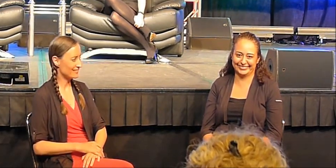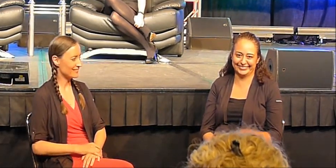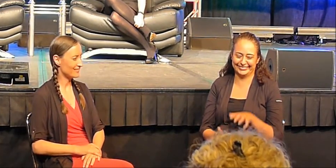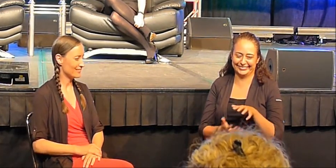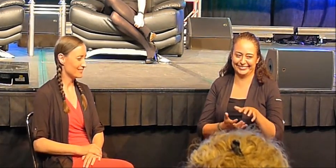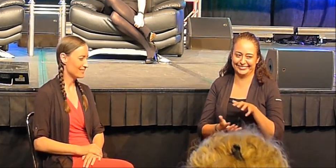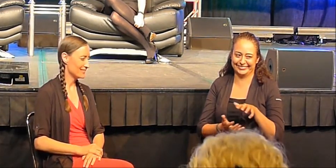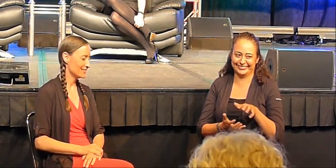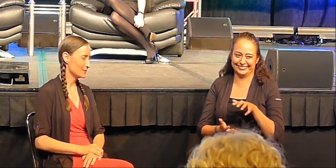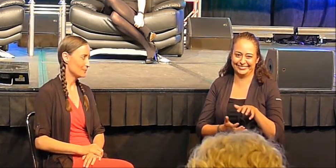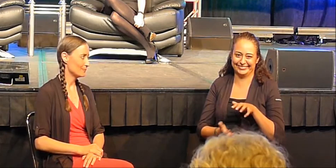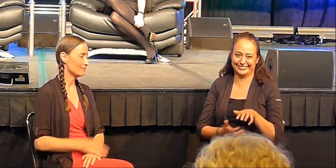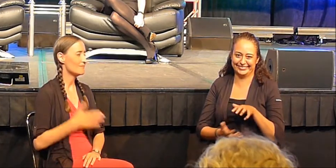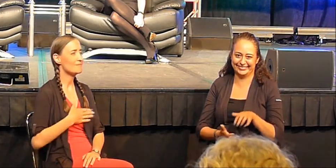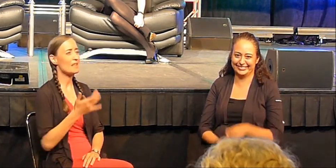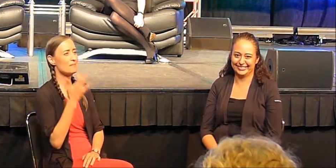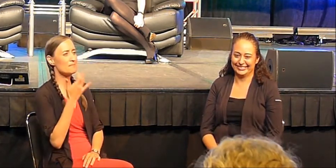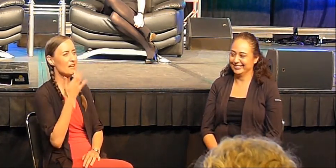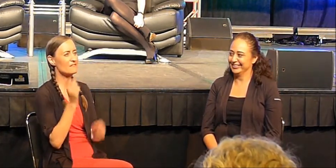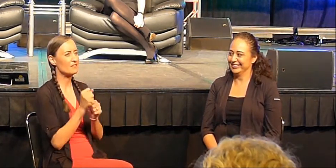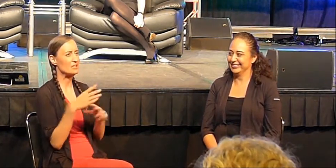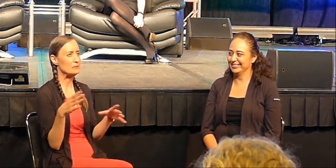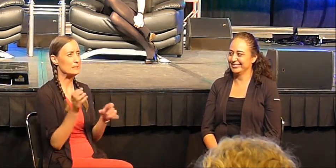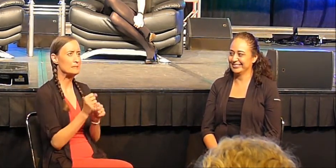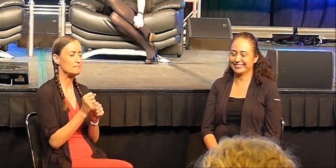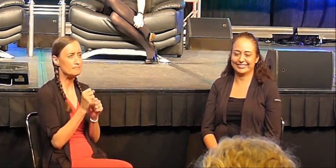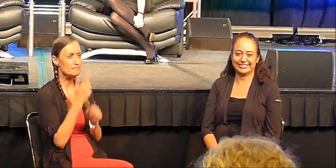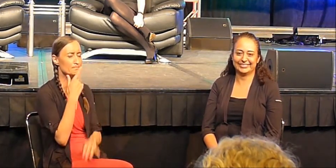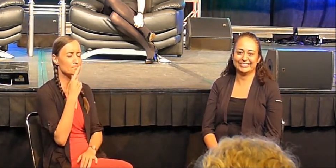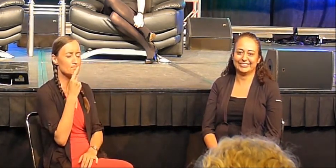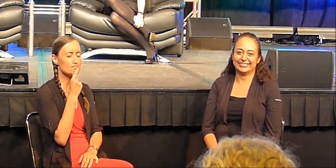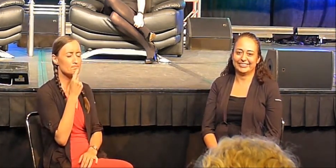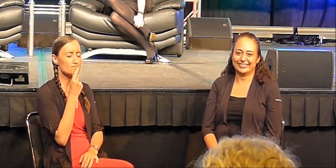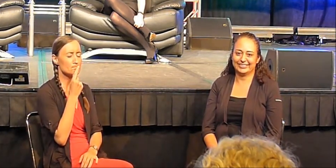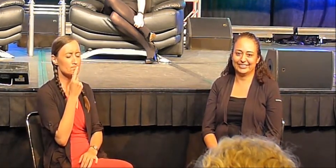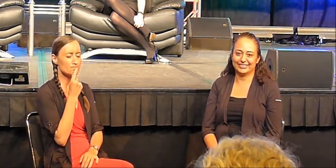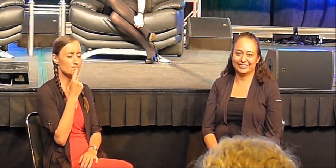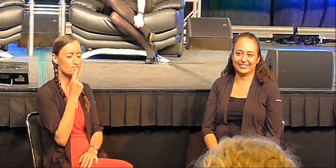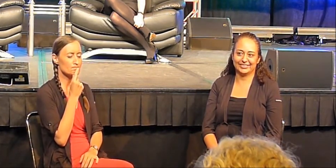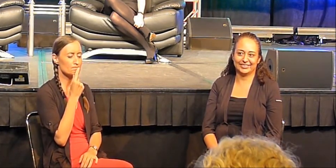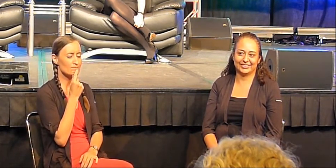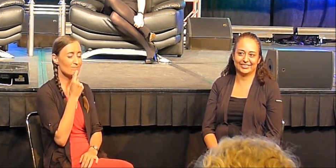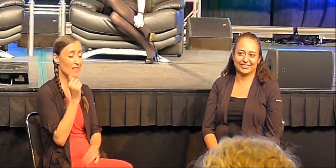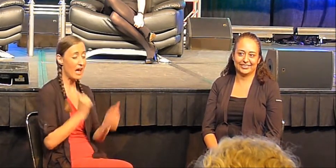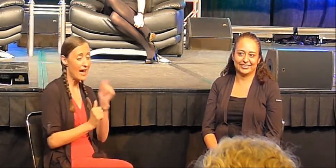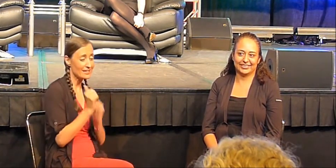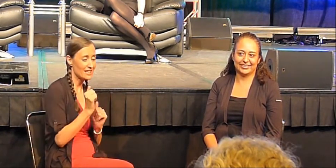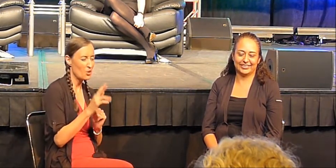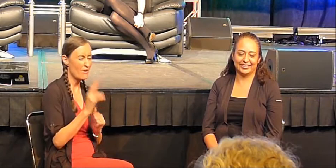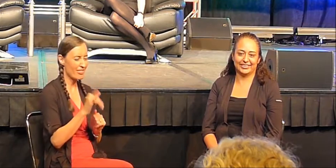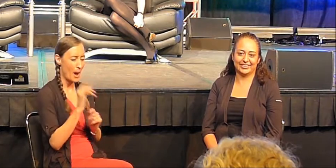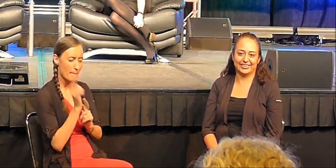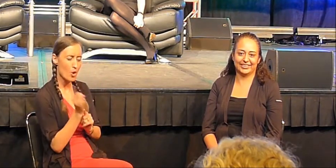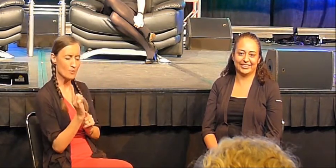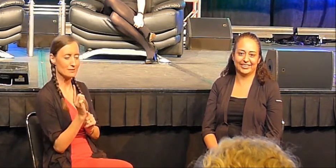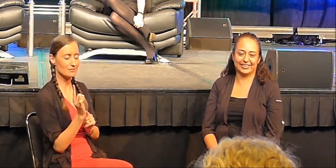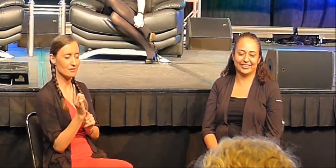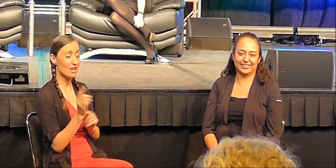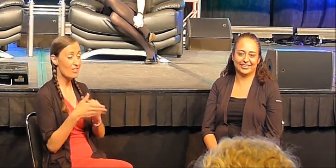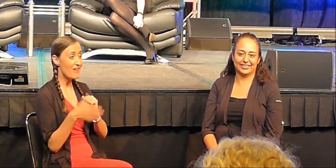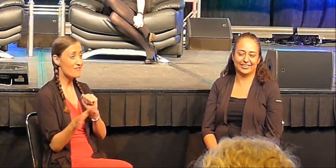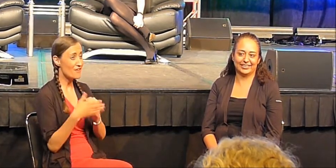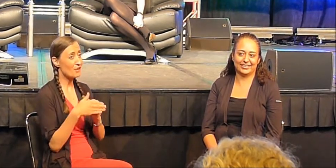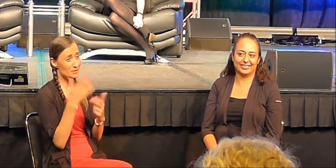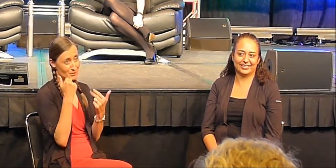sure. My favorite scene, you mean acting or the moment that happened? Like the fart was